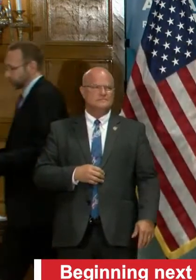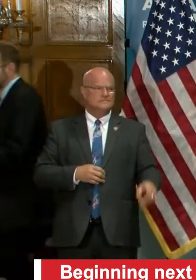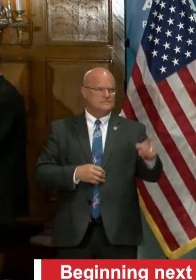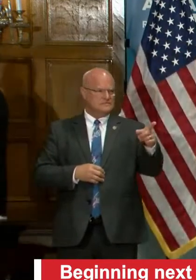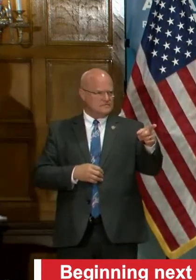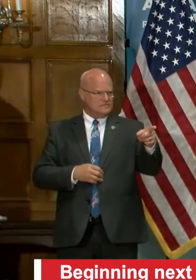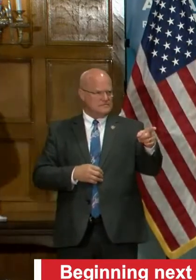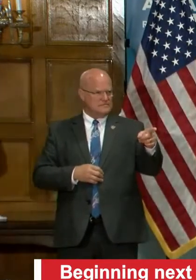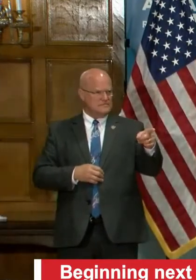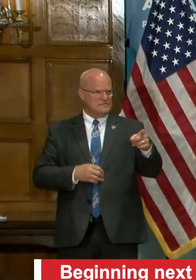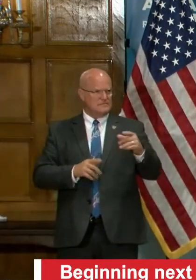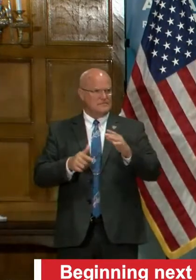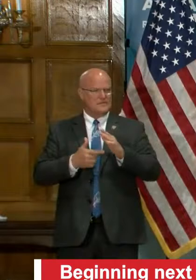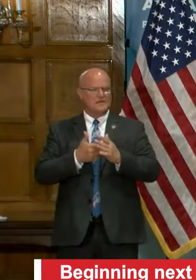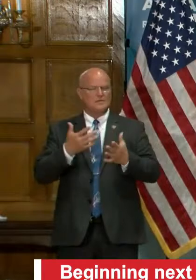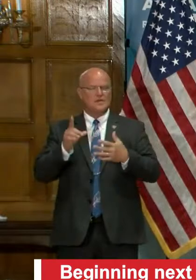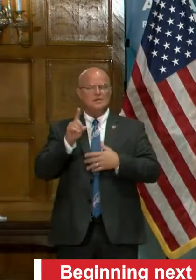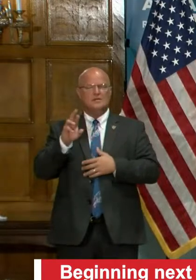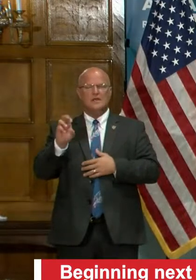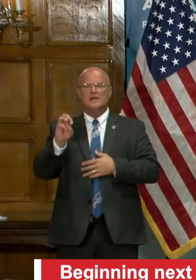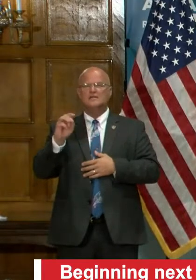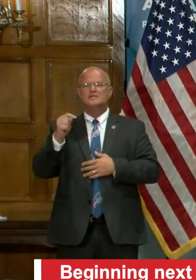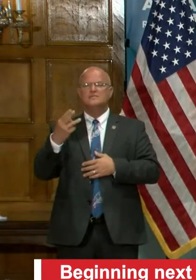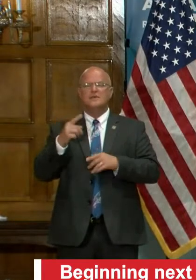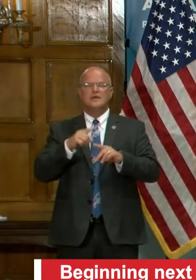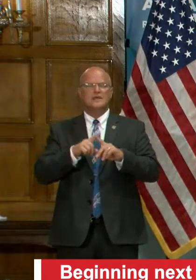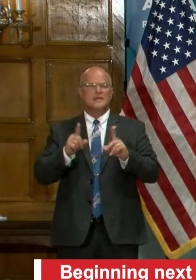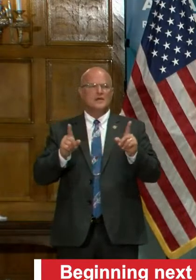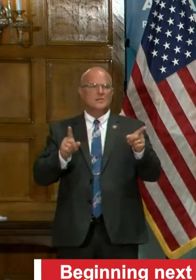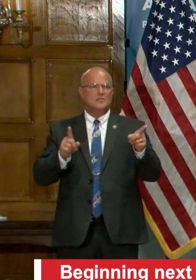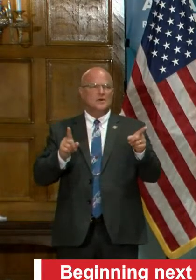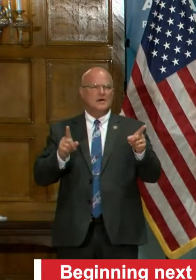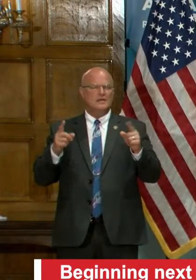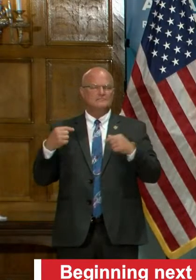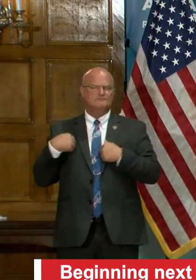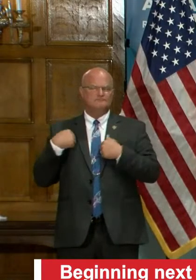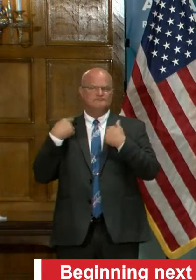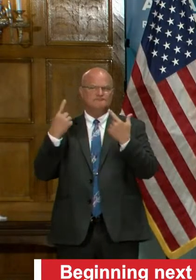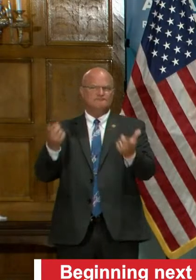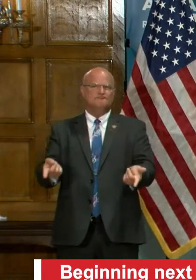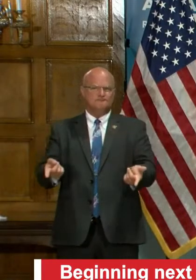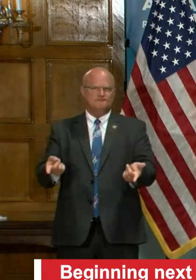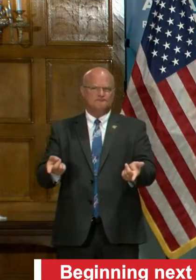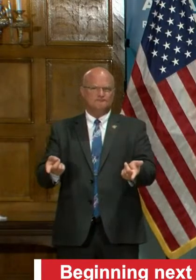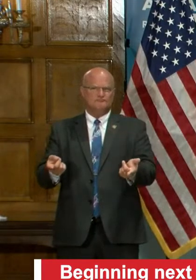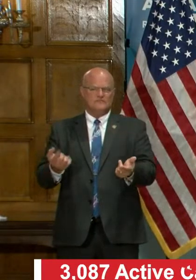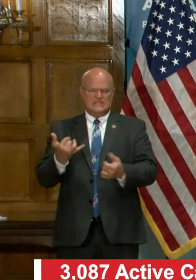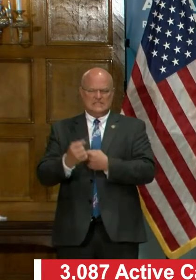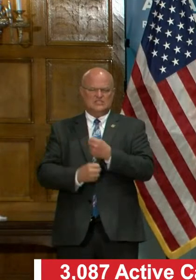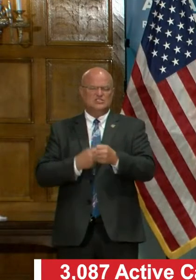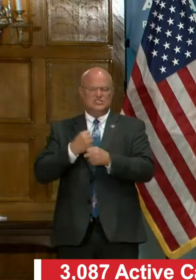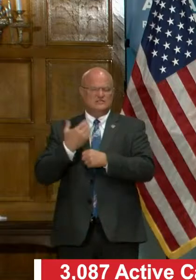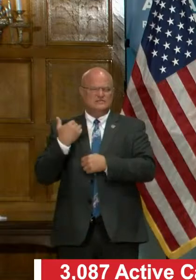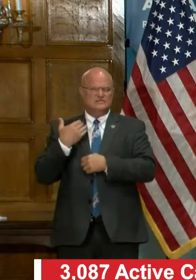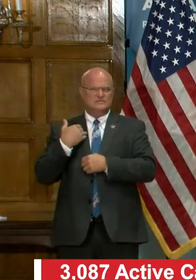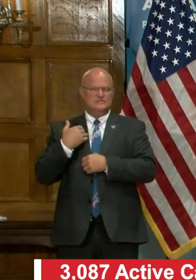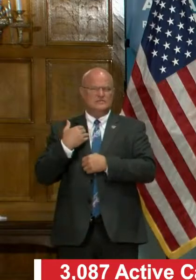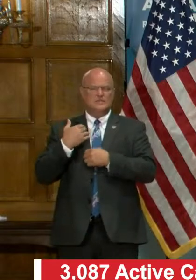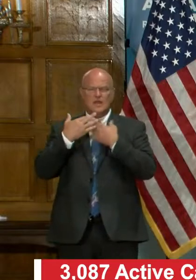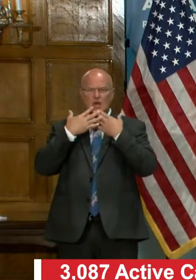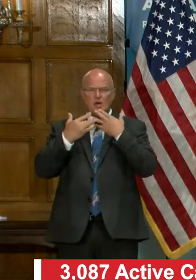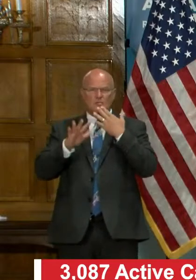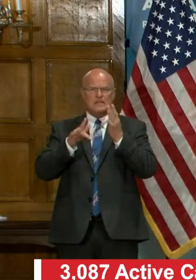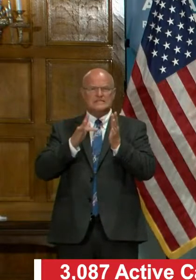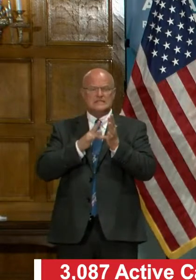Yes. This would probably be a question for Dr. Smith, but over earlier this year, blood centers